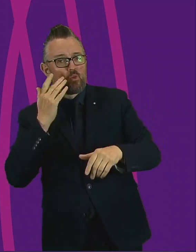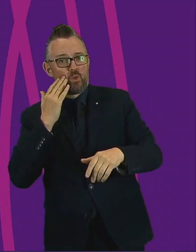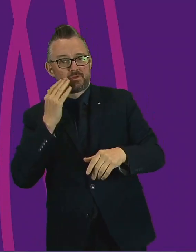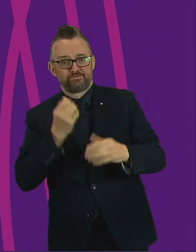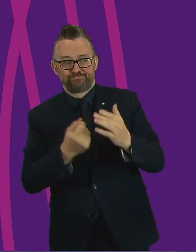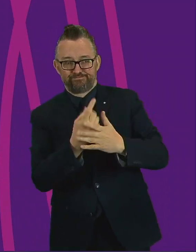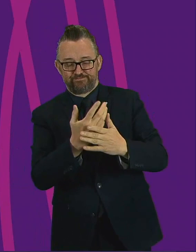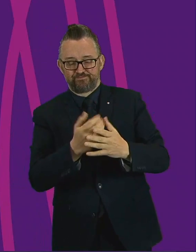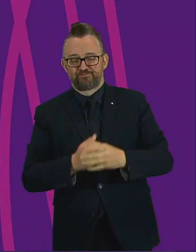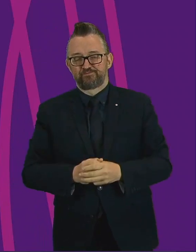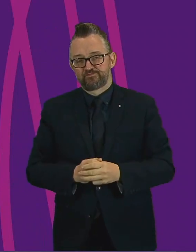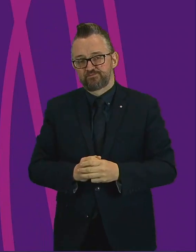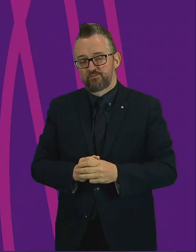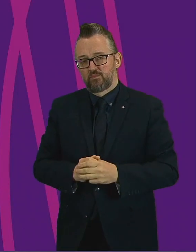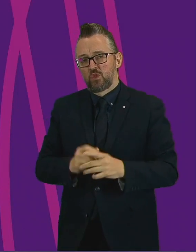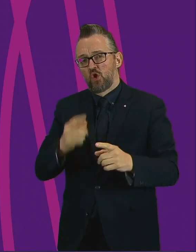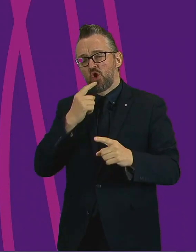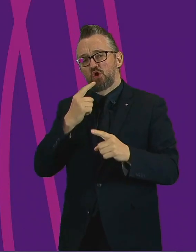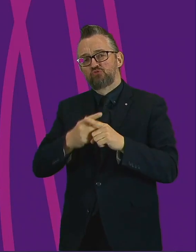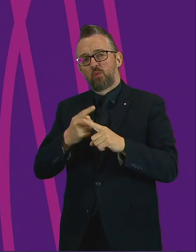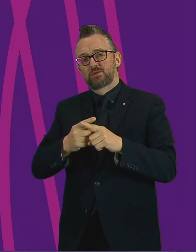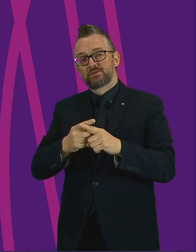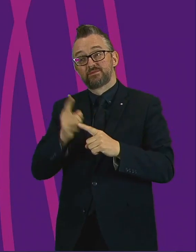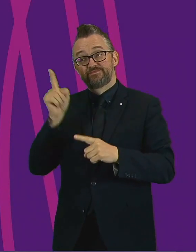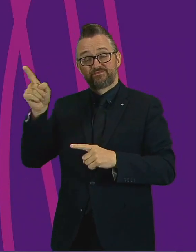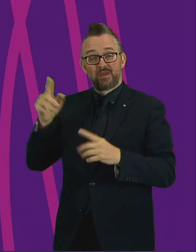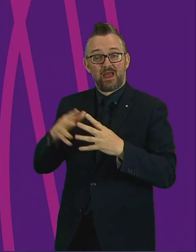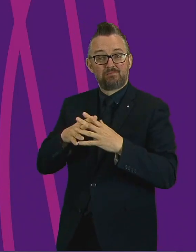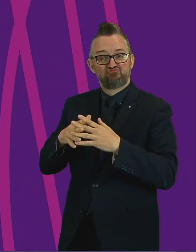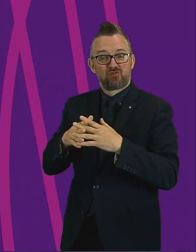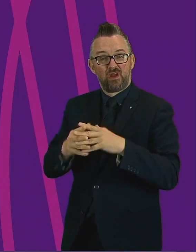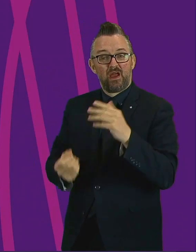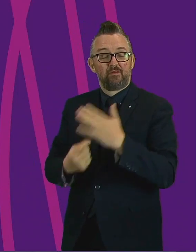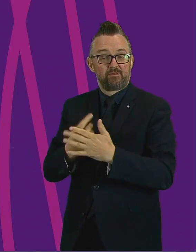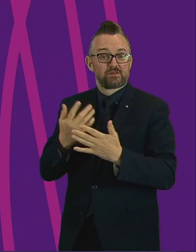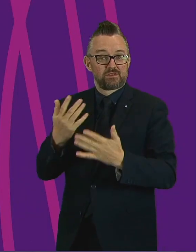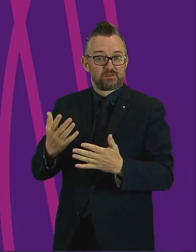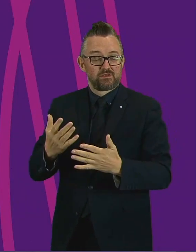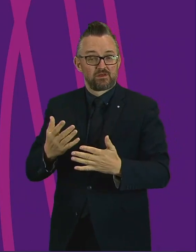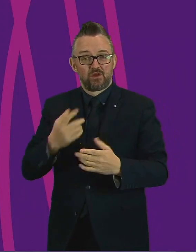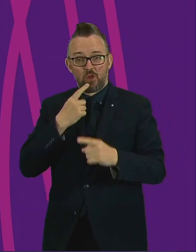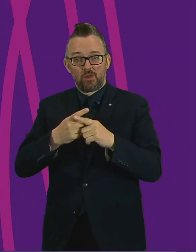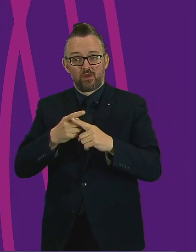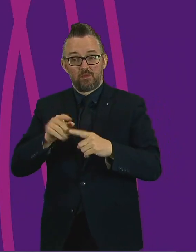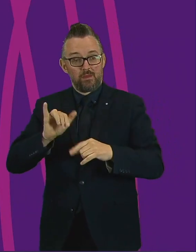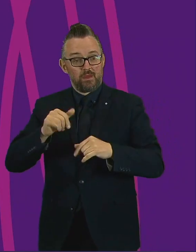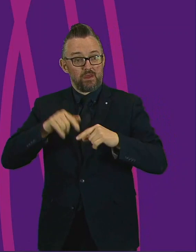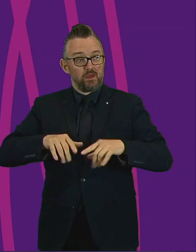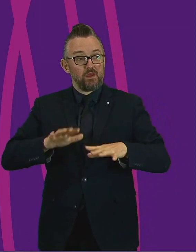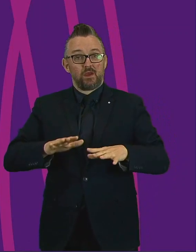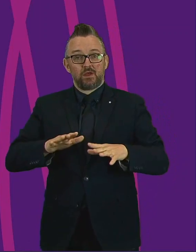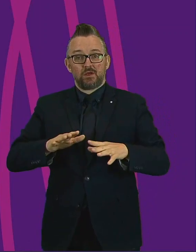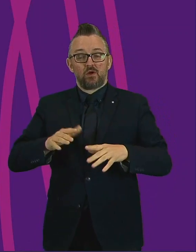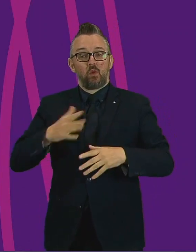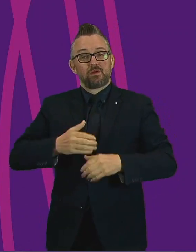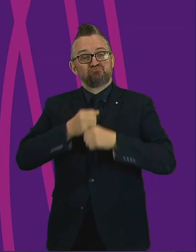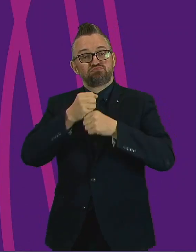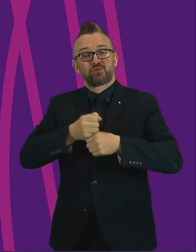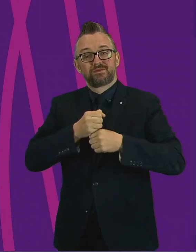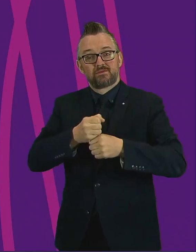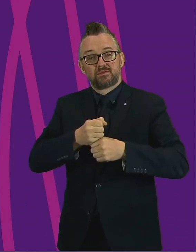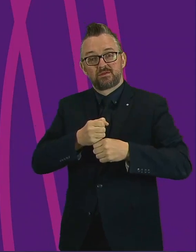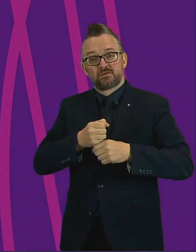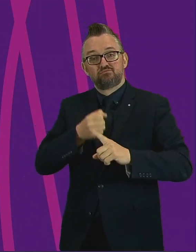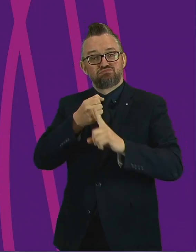the point about events in the United States and protests that people may want to take part in here, I absolutely echo